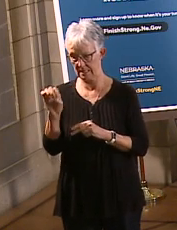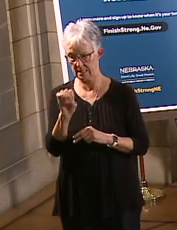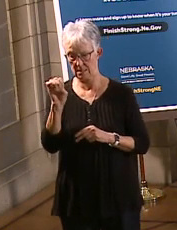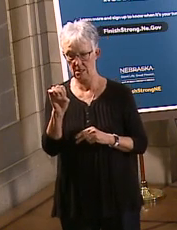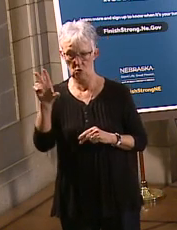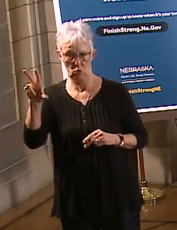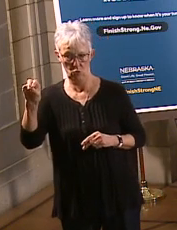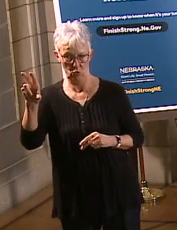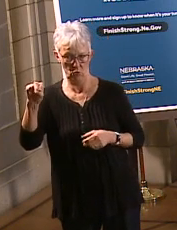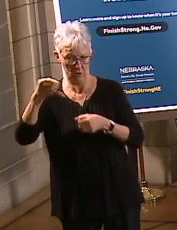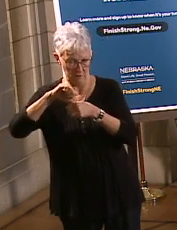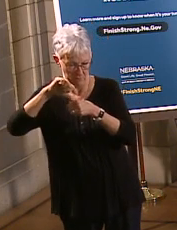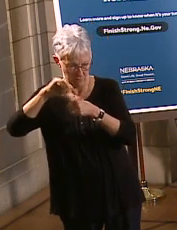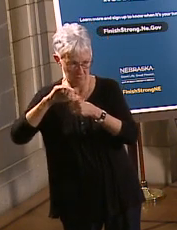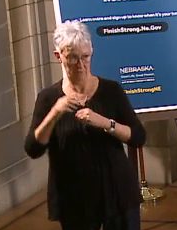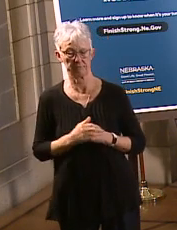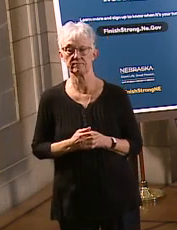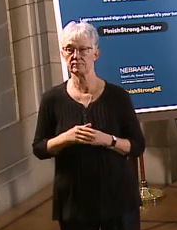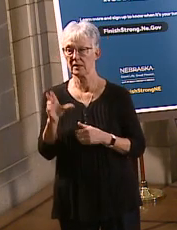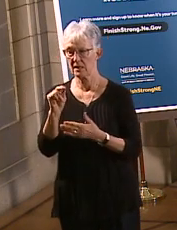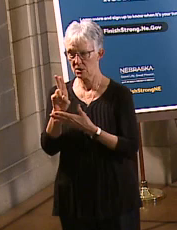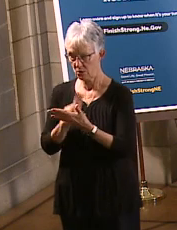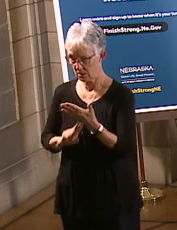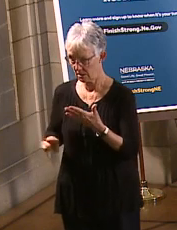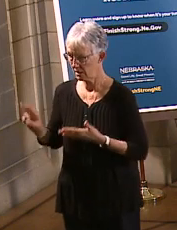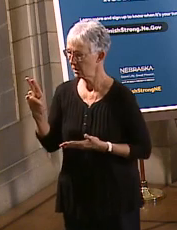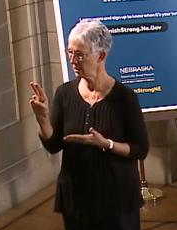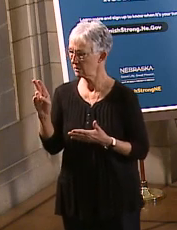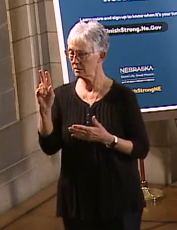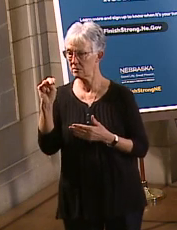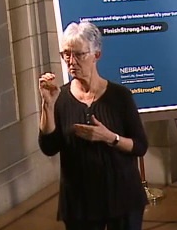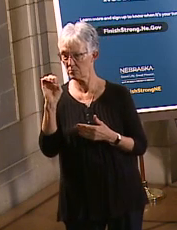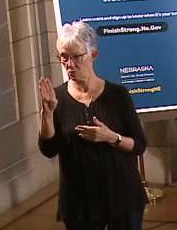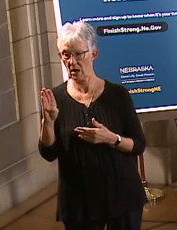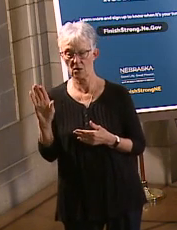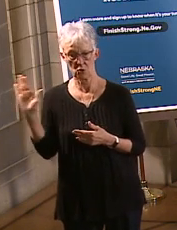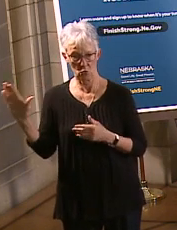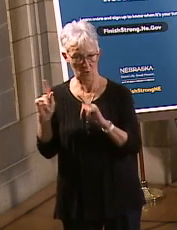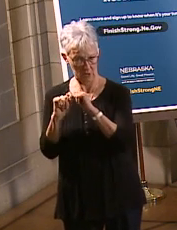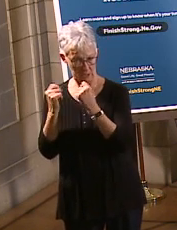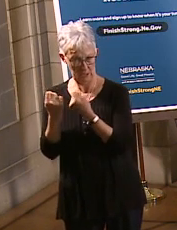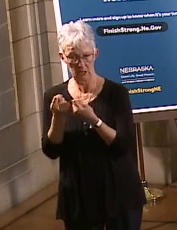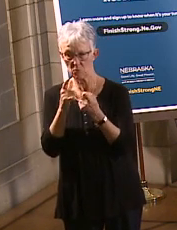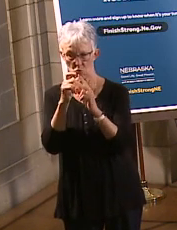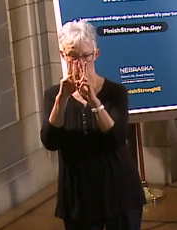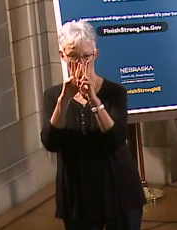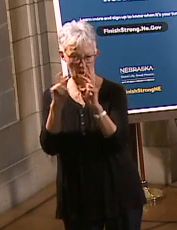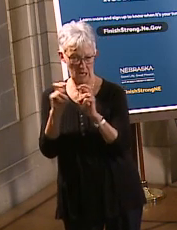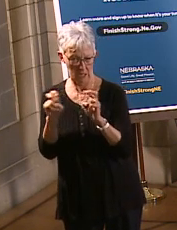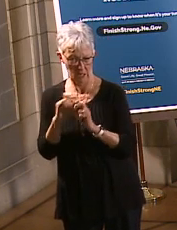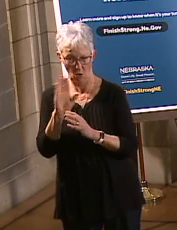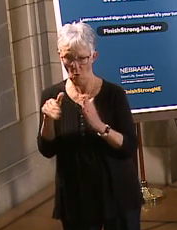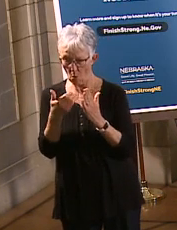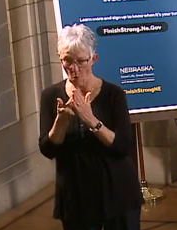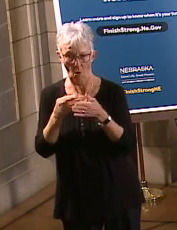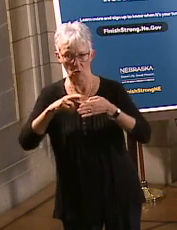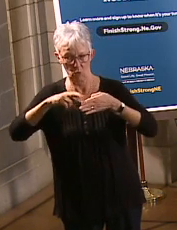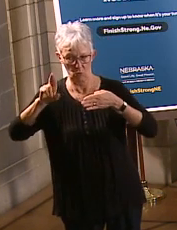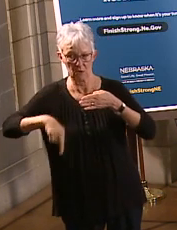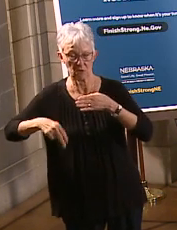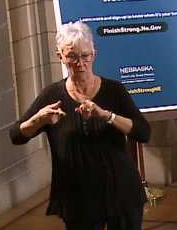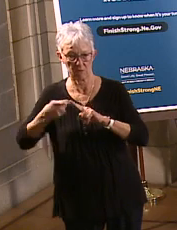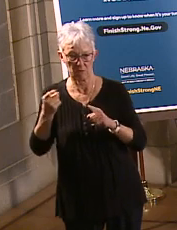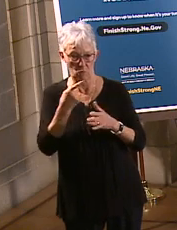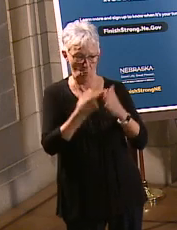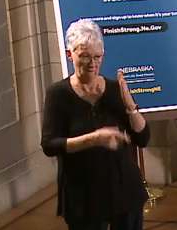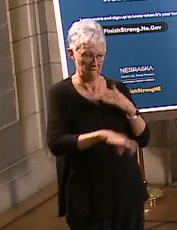of Nebraska and Dr. Saha, your team, analyzing the results and all the work that went into that. As